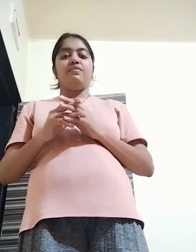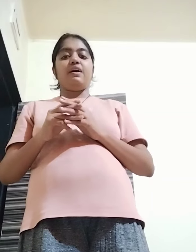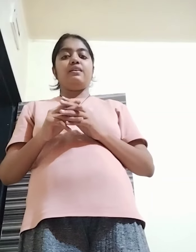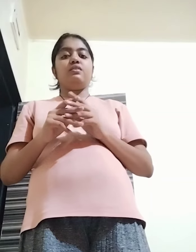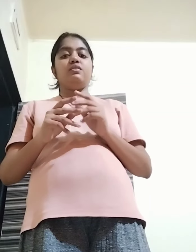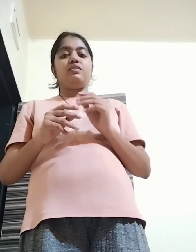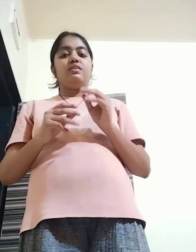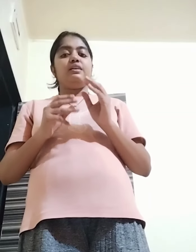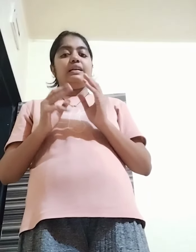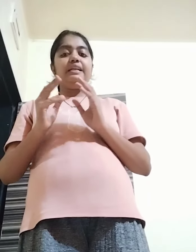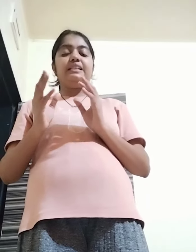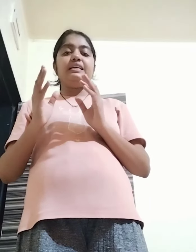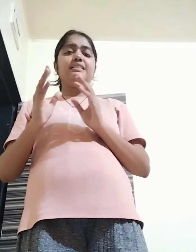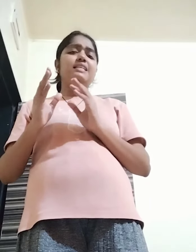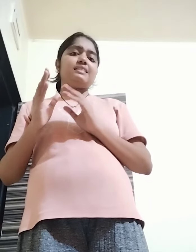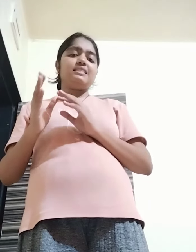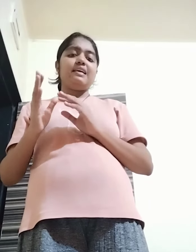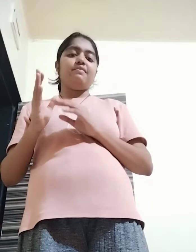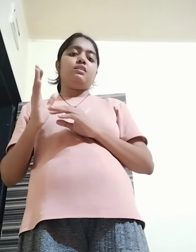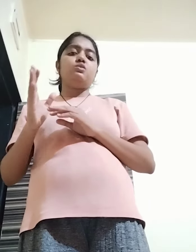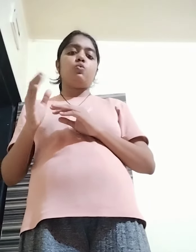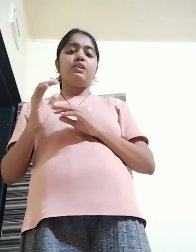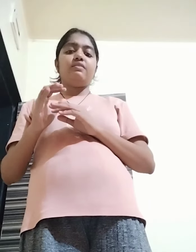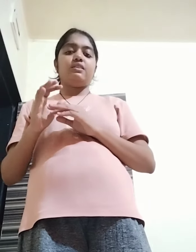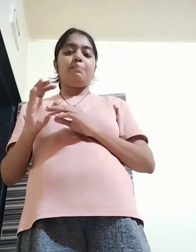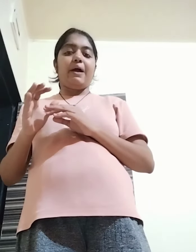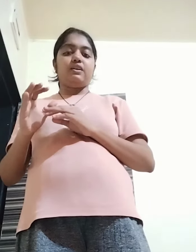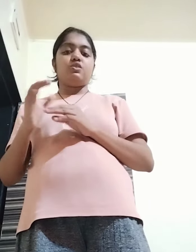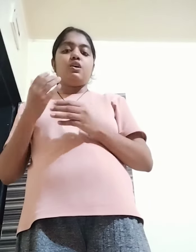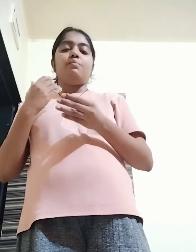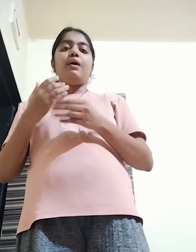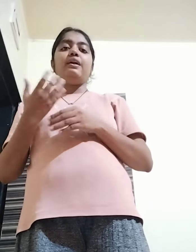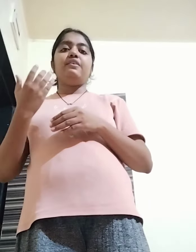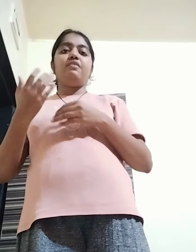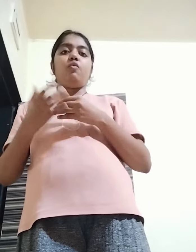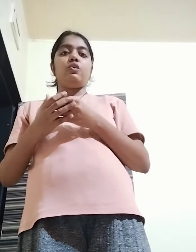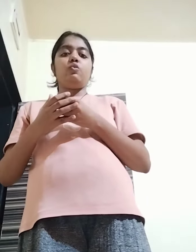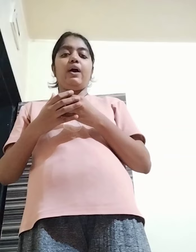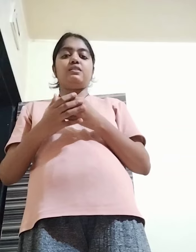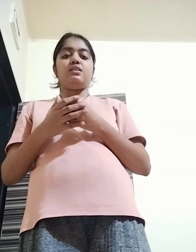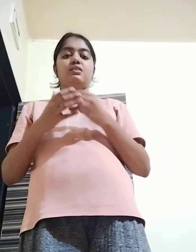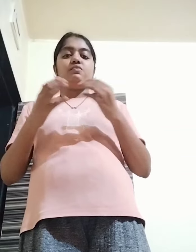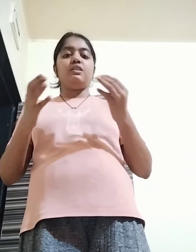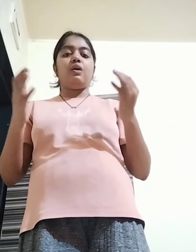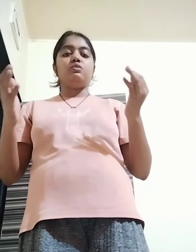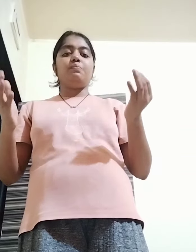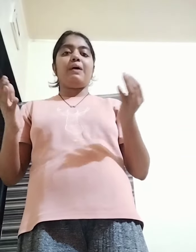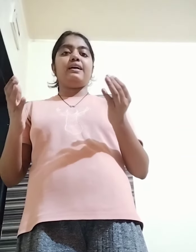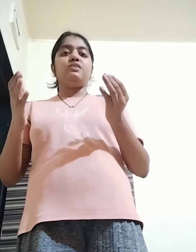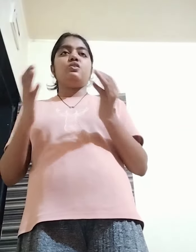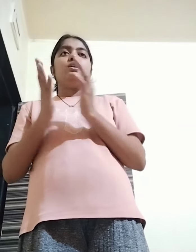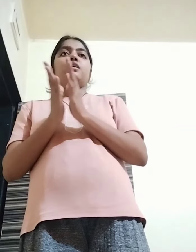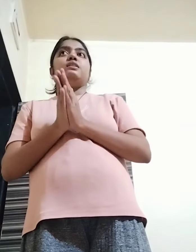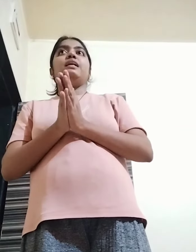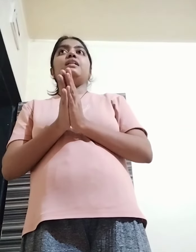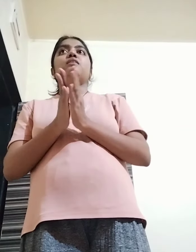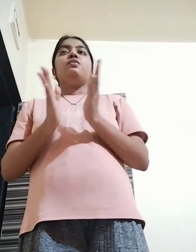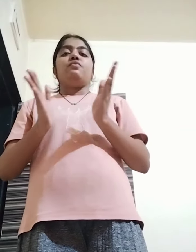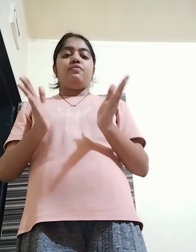modifier, its access level is only within the package. But if we want to access without the package, then we